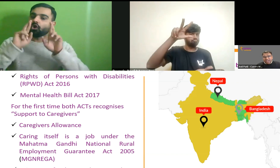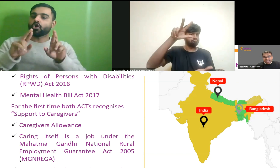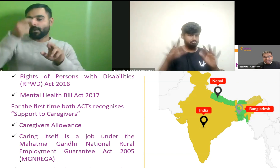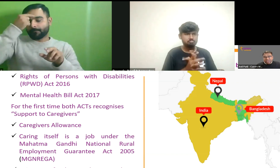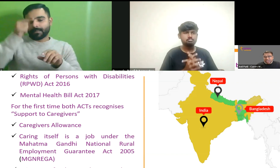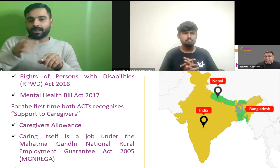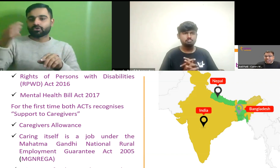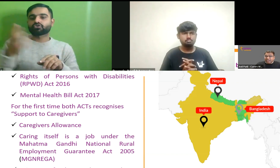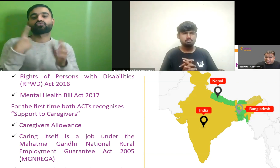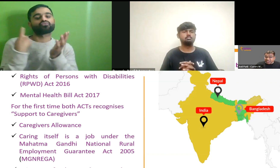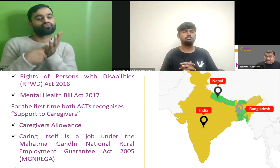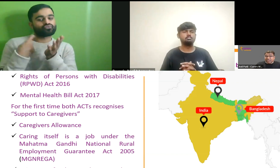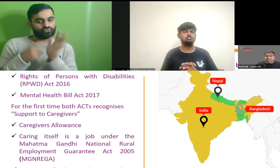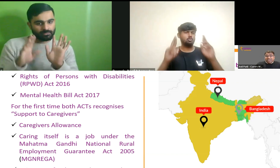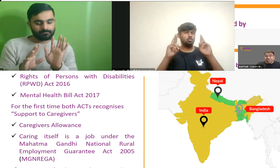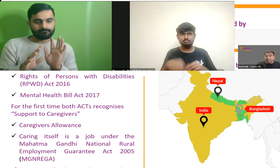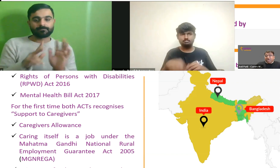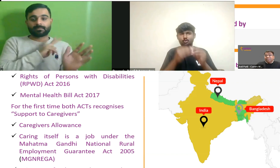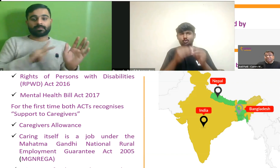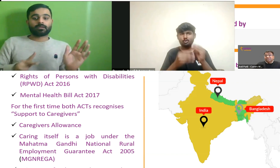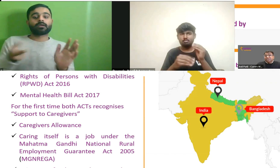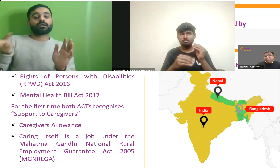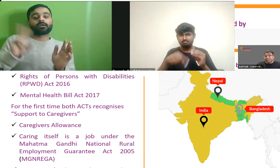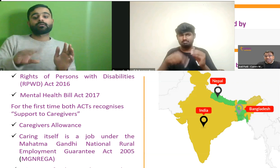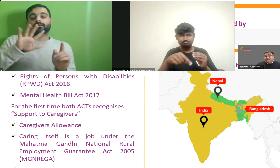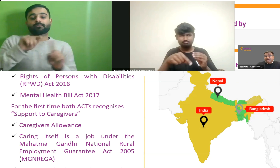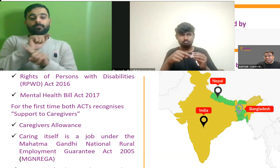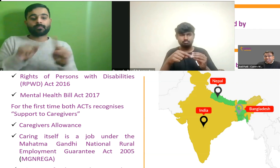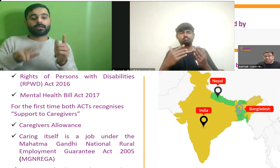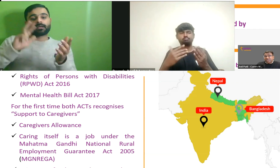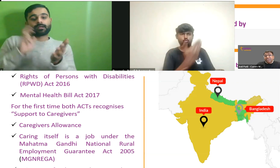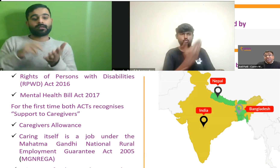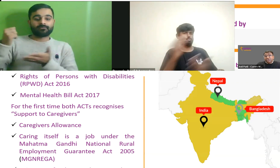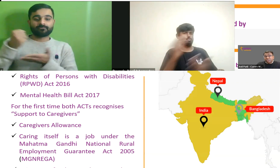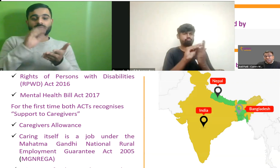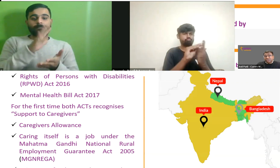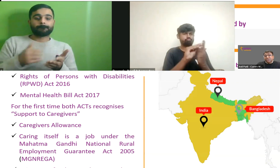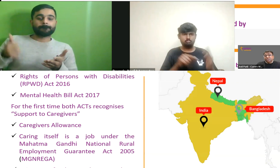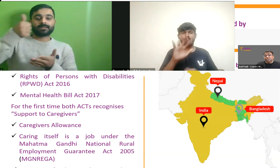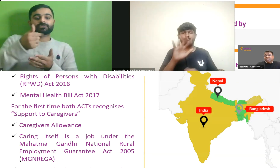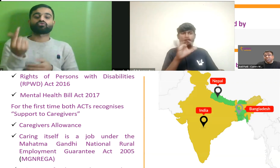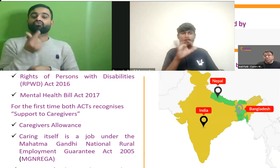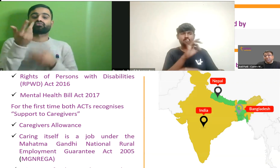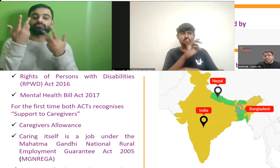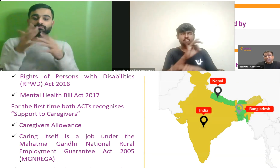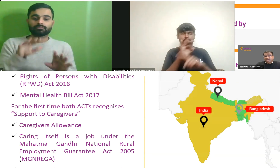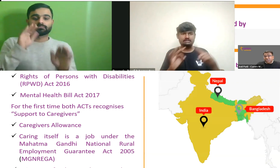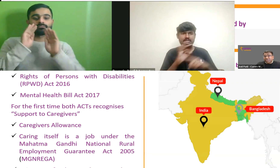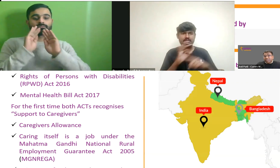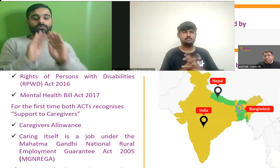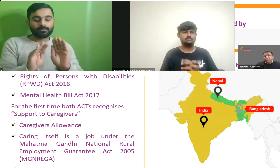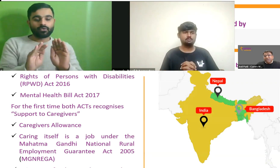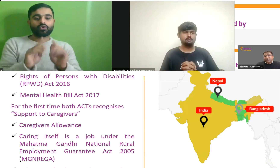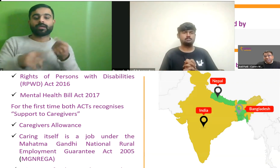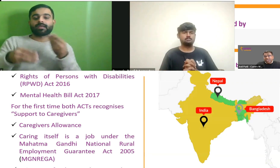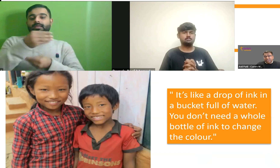a new guidelines. And in Karnataka, again, 5% reserve fund at panchayat level being used to support